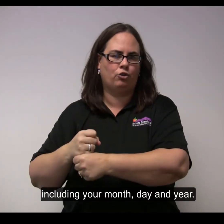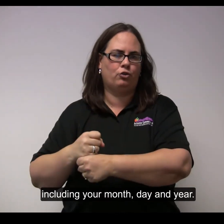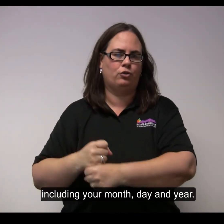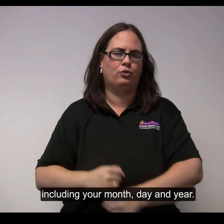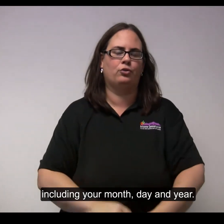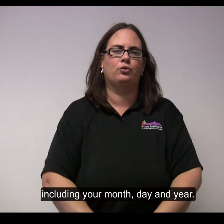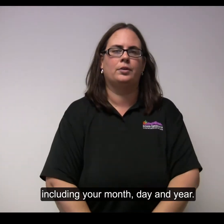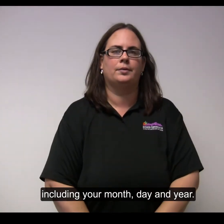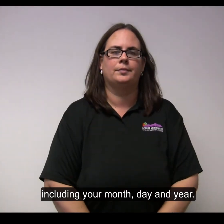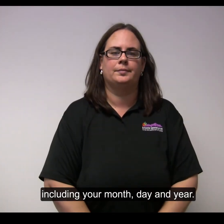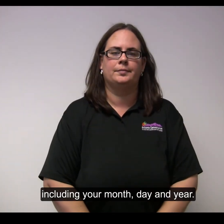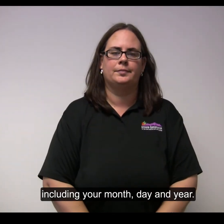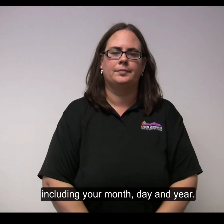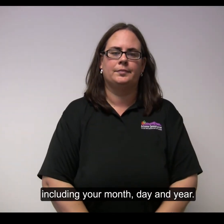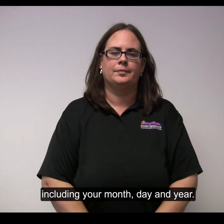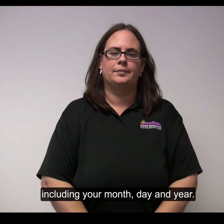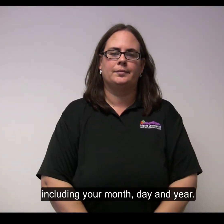including your month, day, and year.